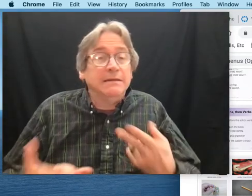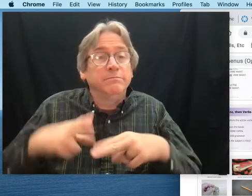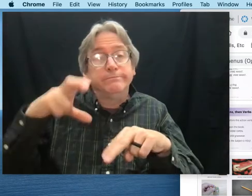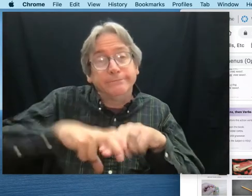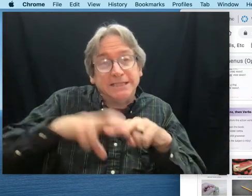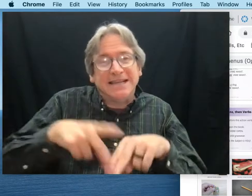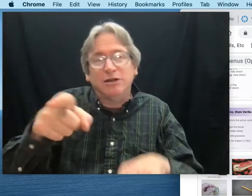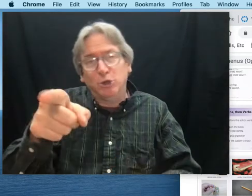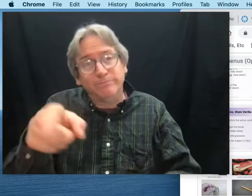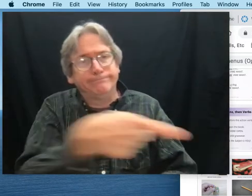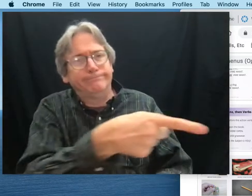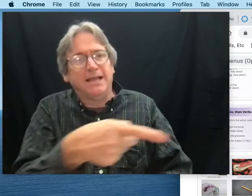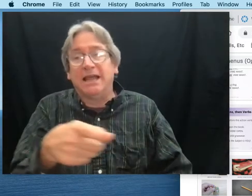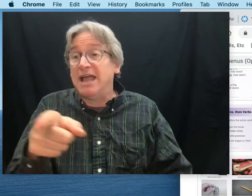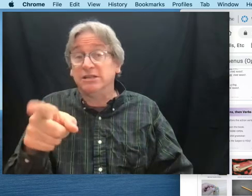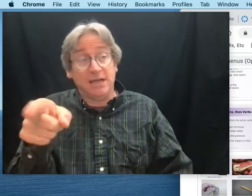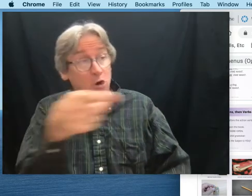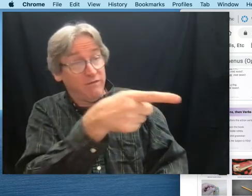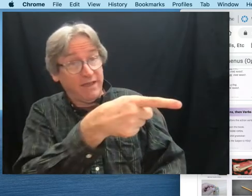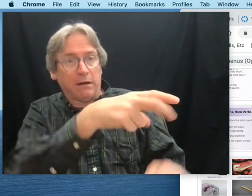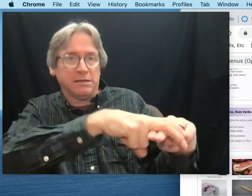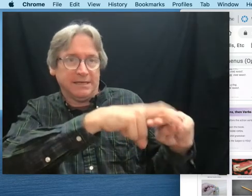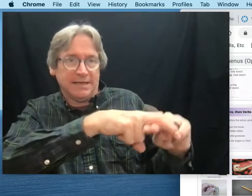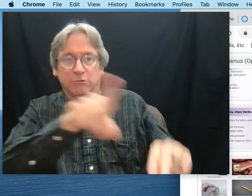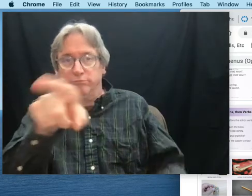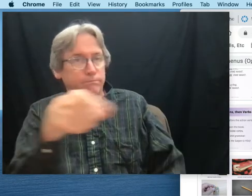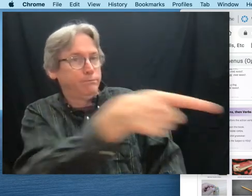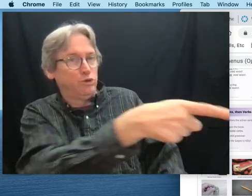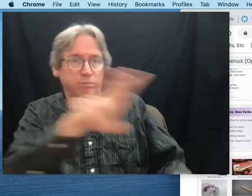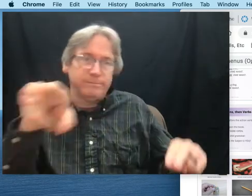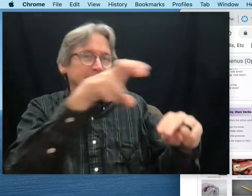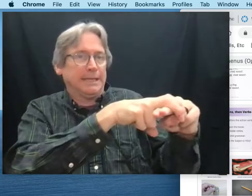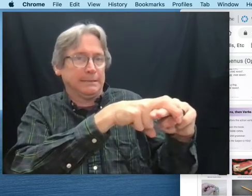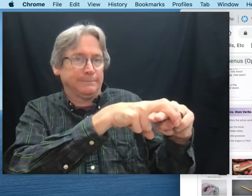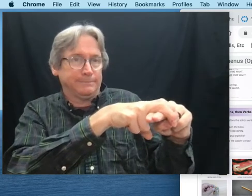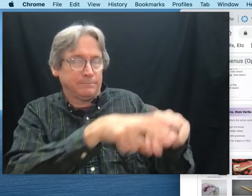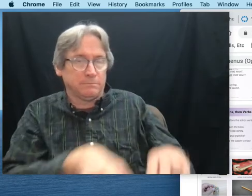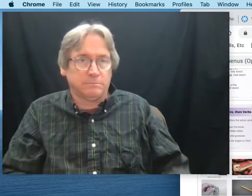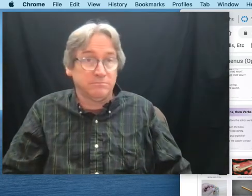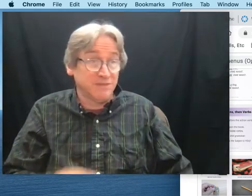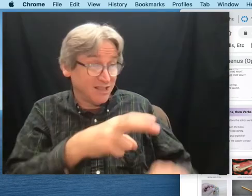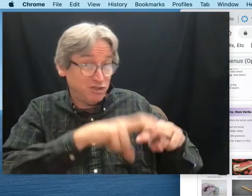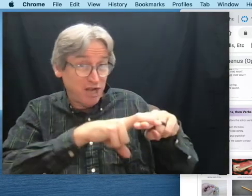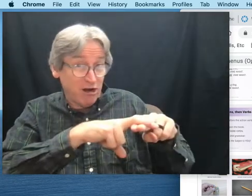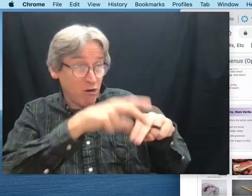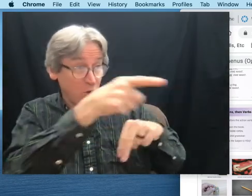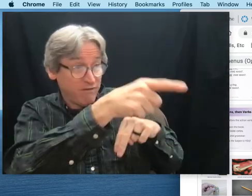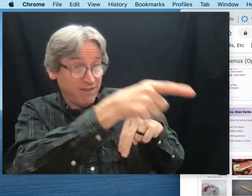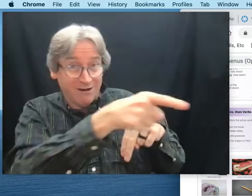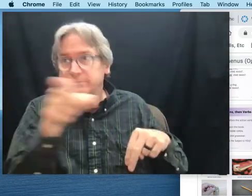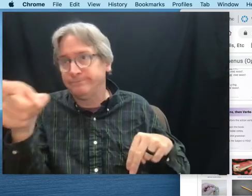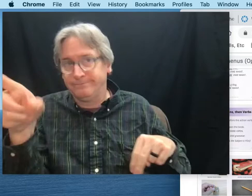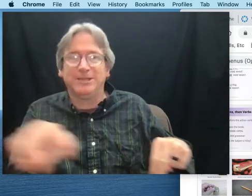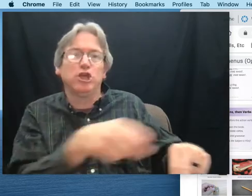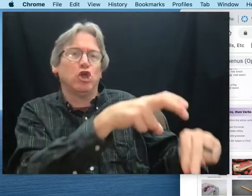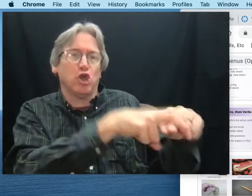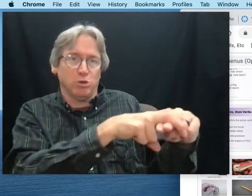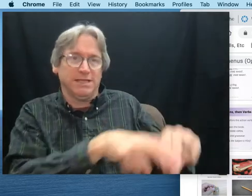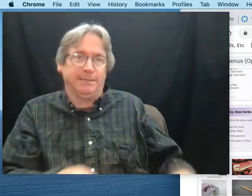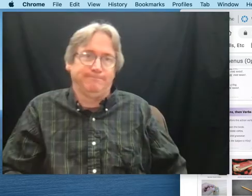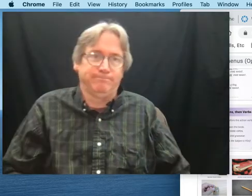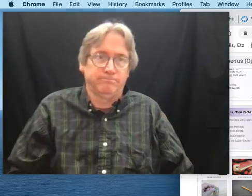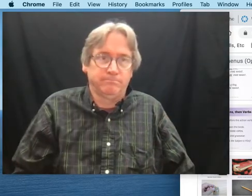And then sit down. I could say over there, sit down. Sit. Chair over there,